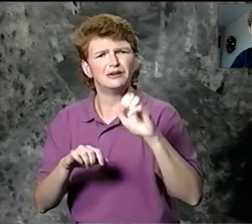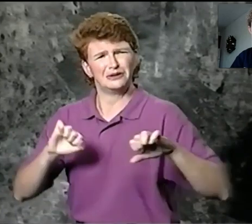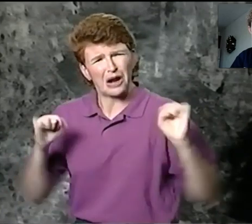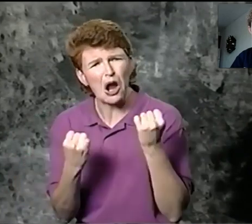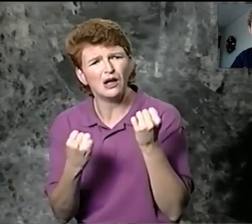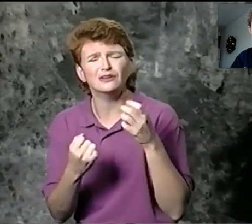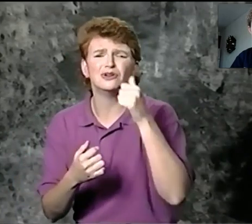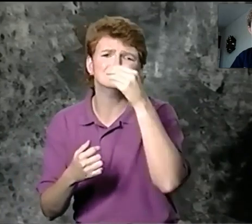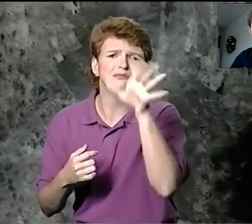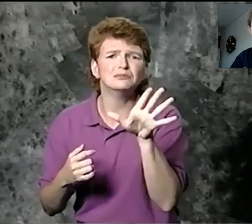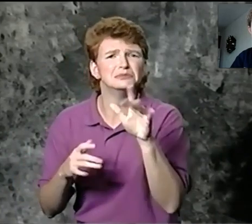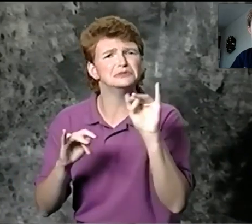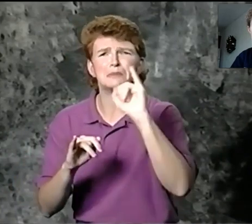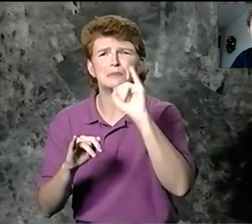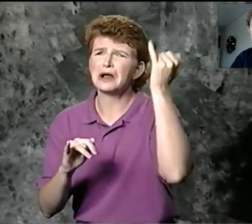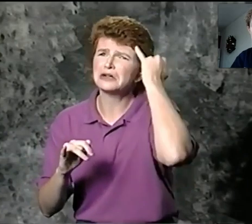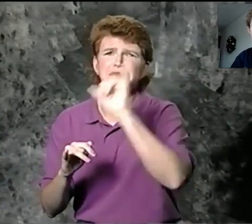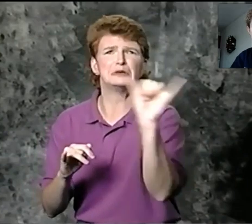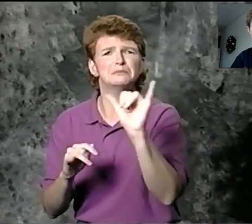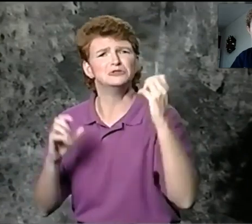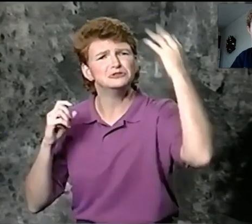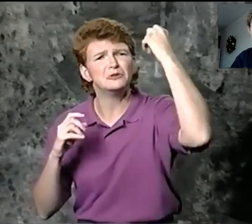And then they go swimming, but it's cold, but they don't care.